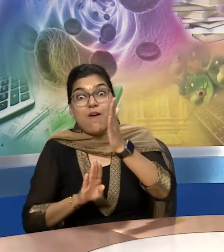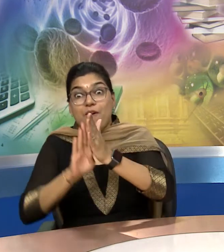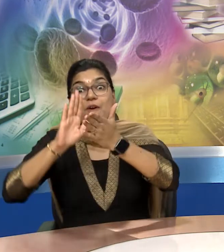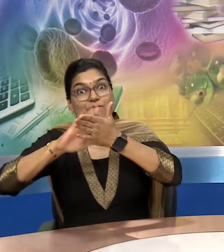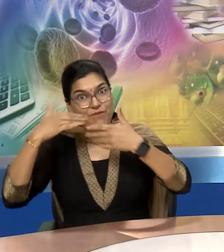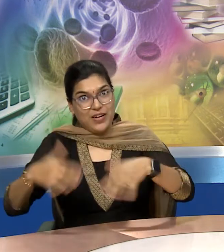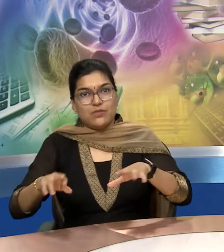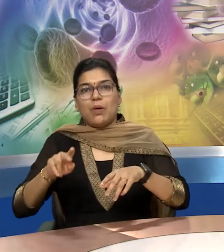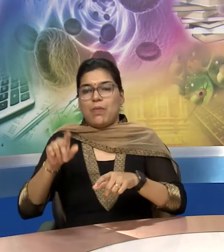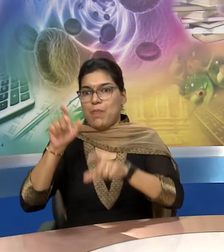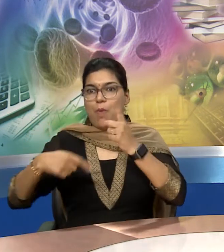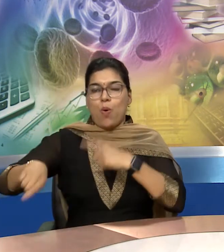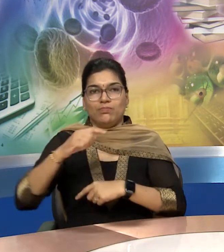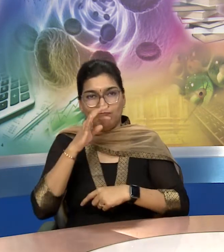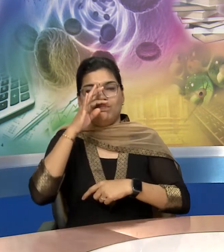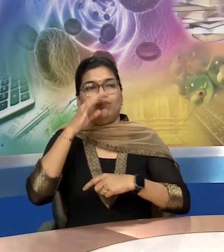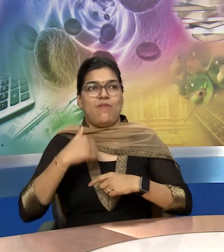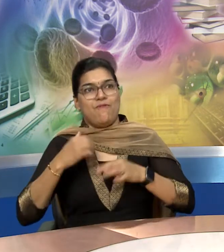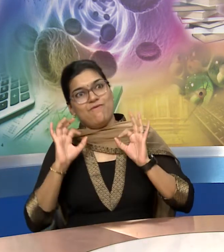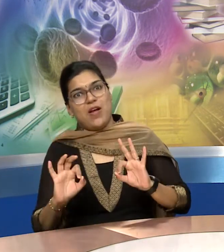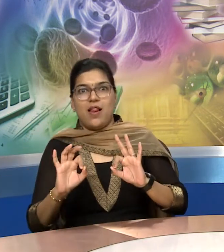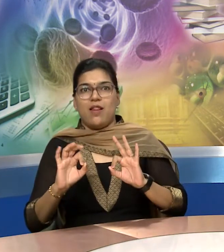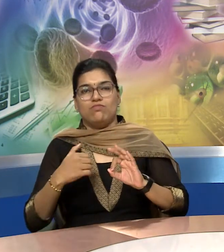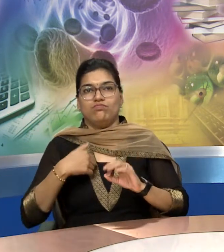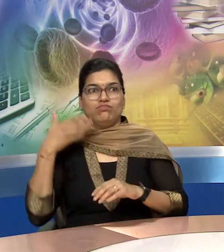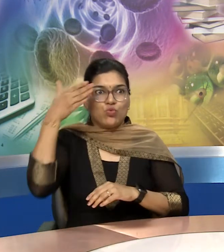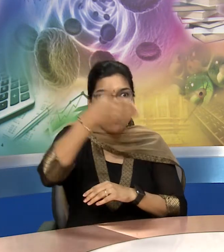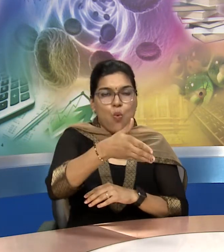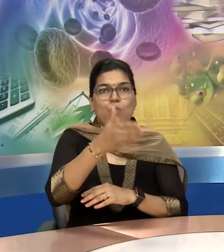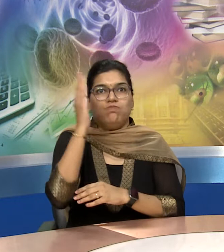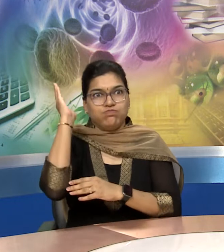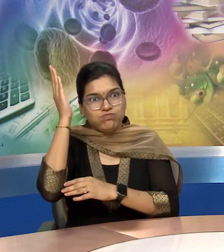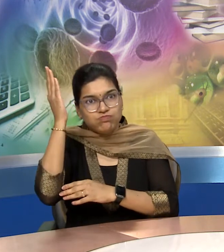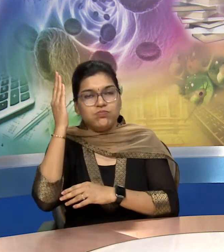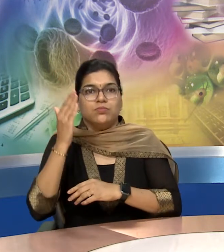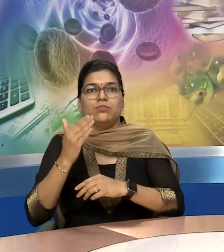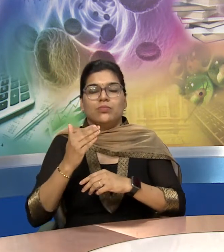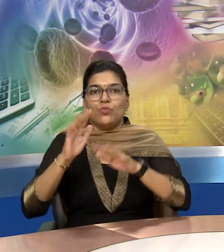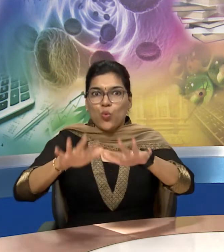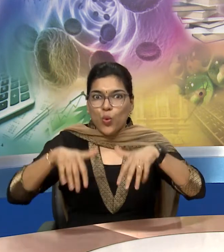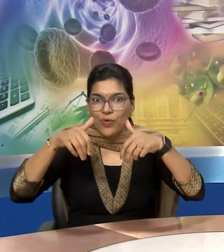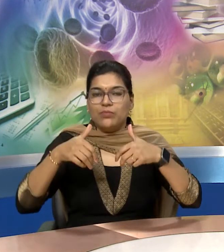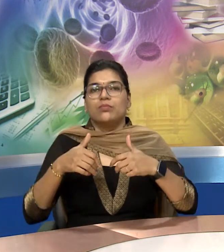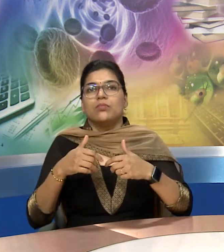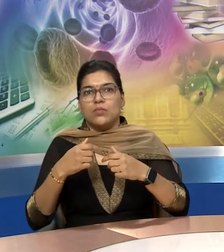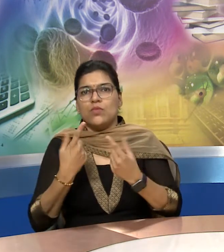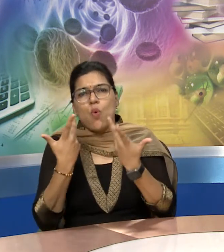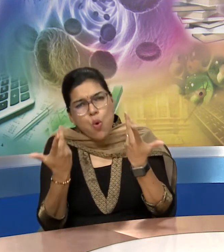two countries, the developed countries and the developing countries.